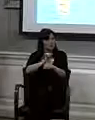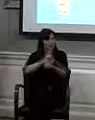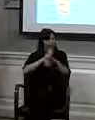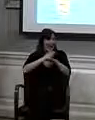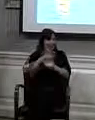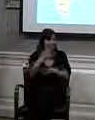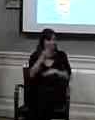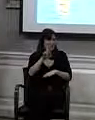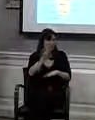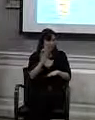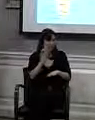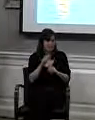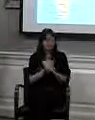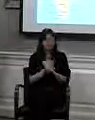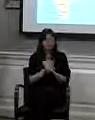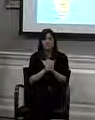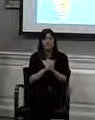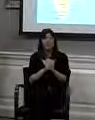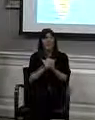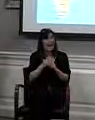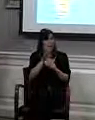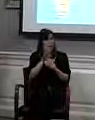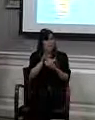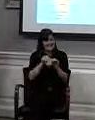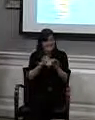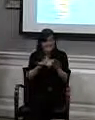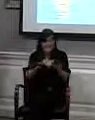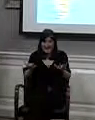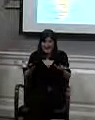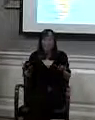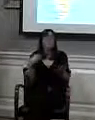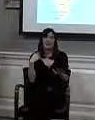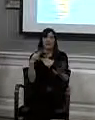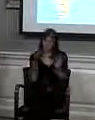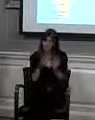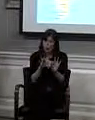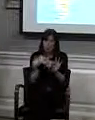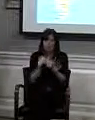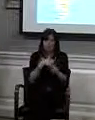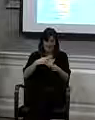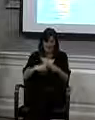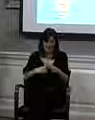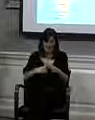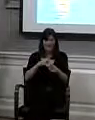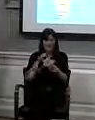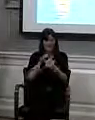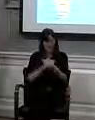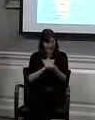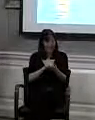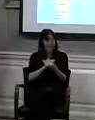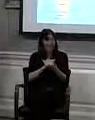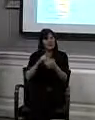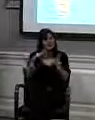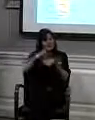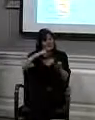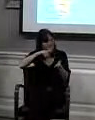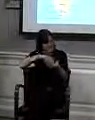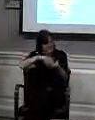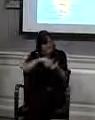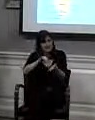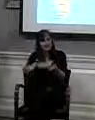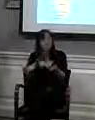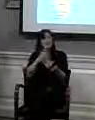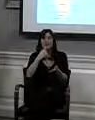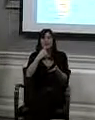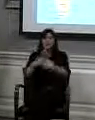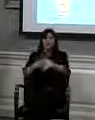rights education spreads, it's important to mention that scholars in education have suggested that the form of HRE, or any global education